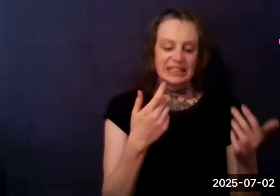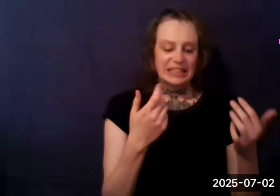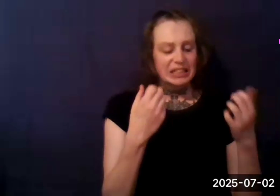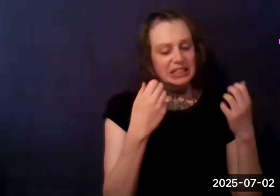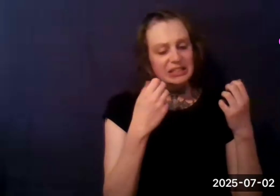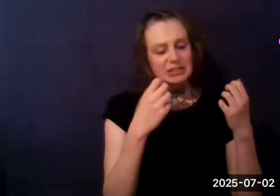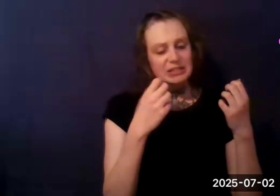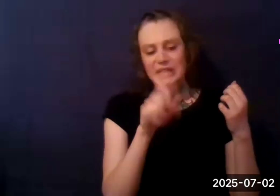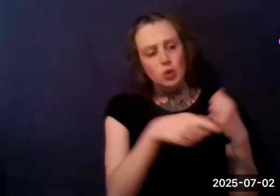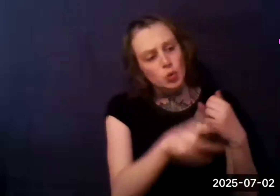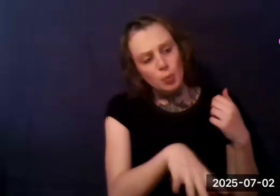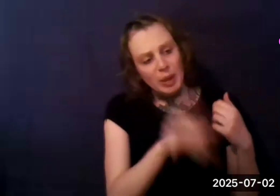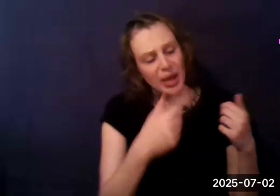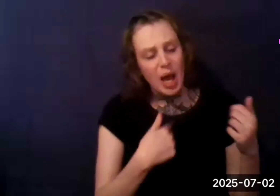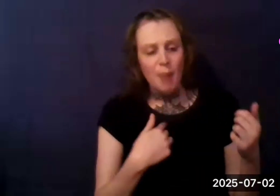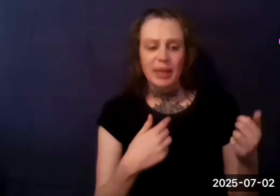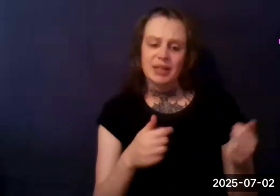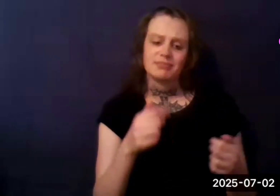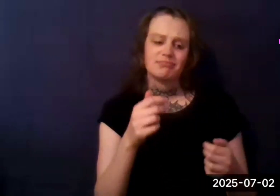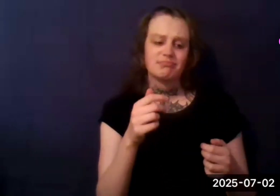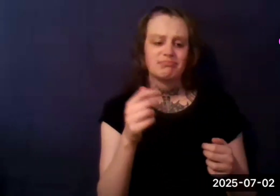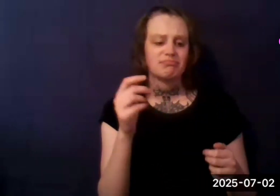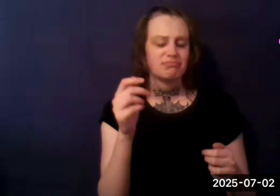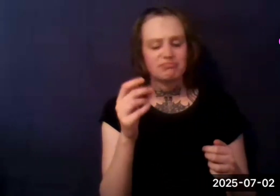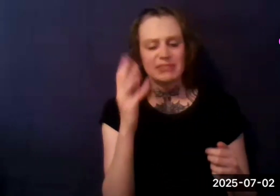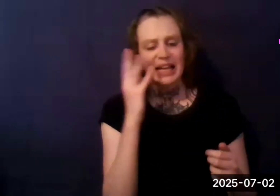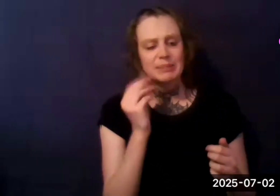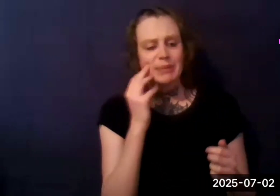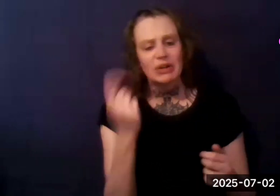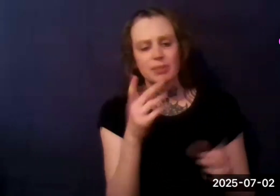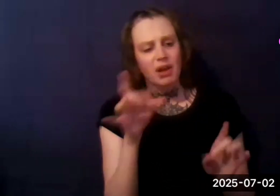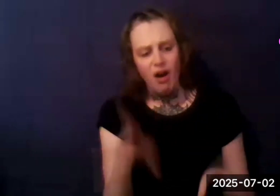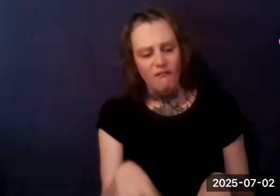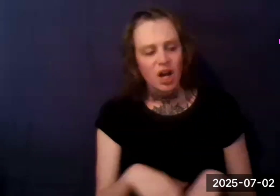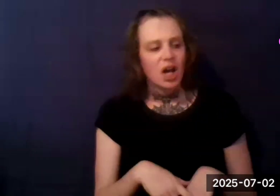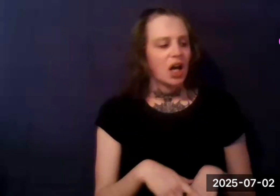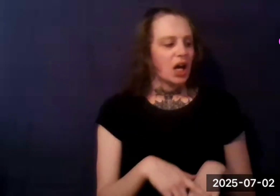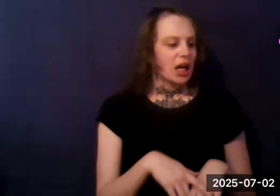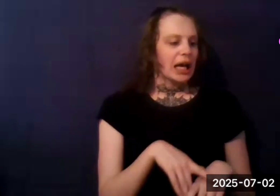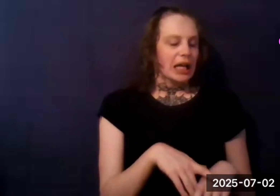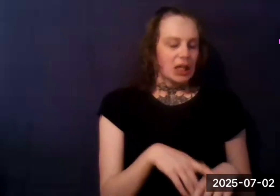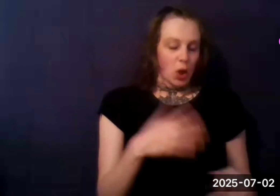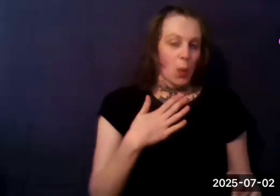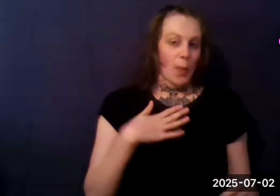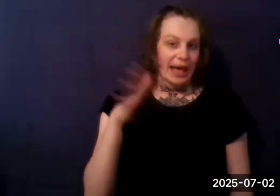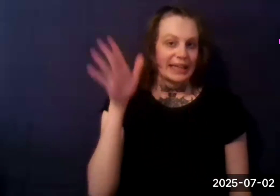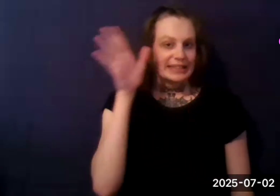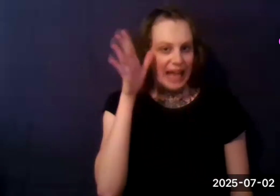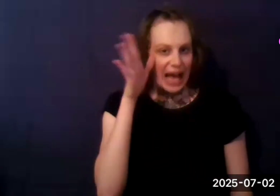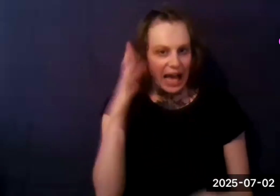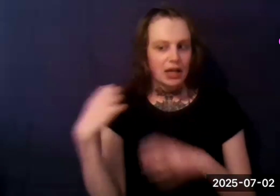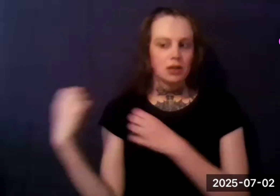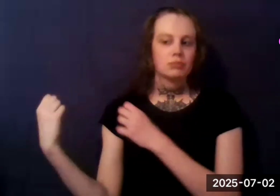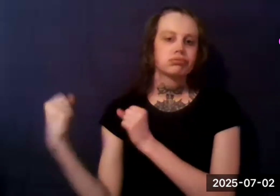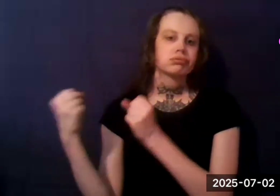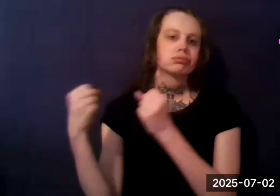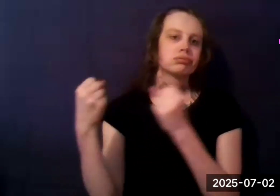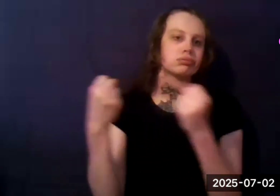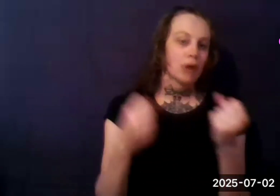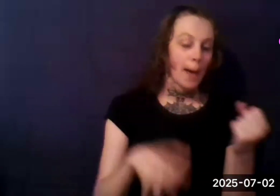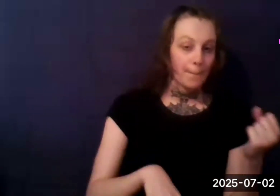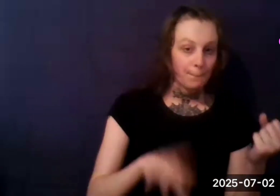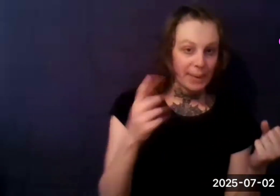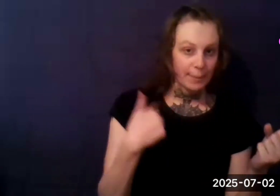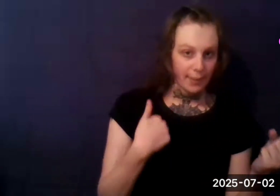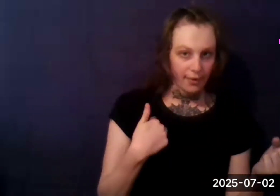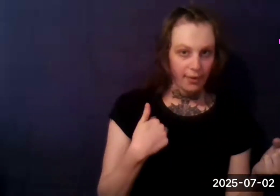closer to like 9 hours because how my dad drives. So I had to come back here, and like it was kind of like known then that